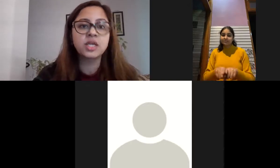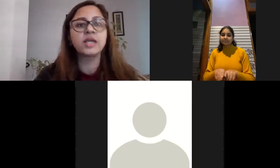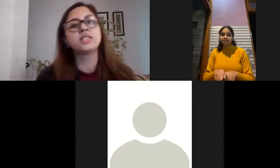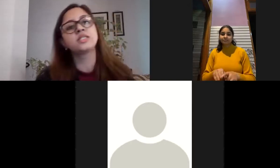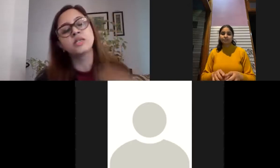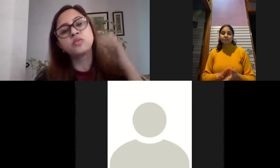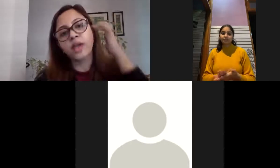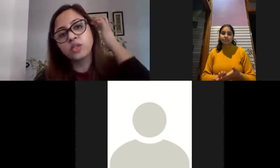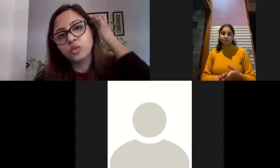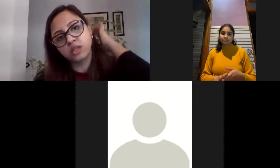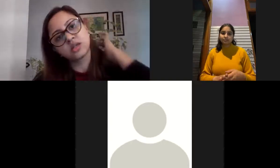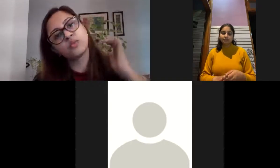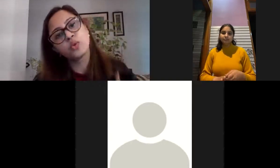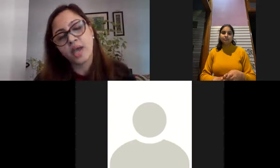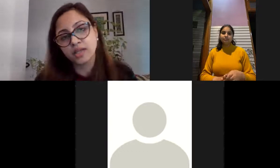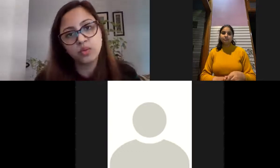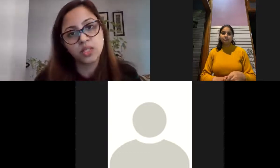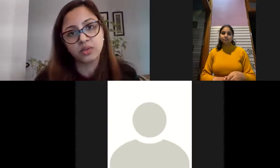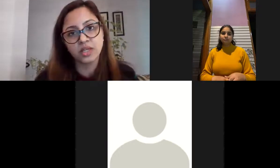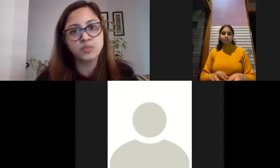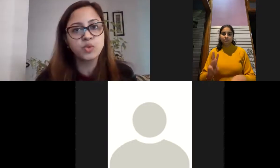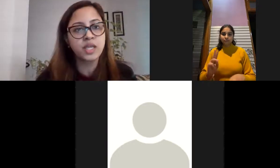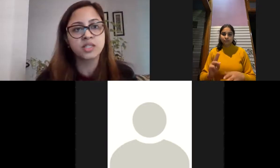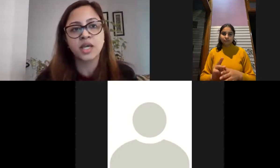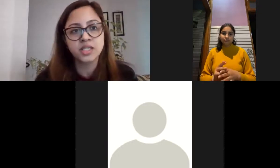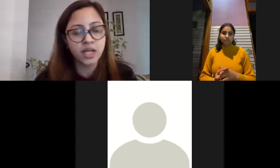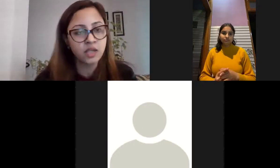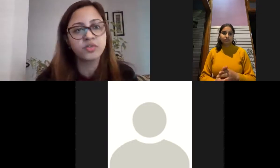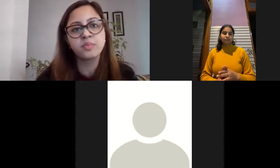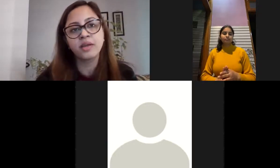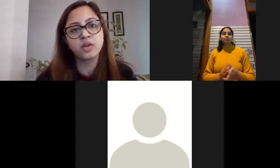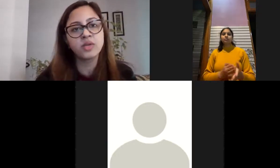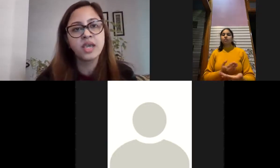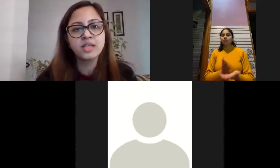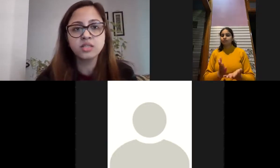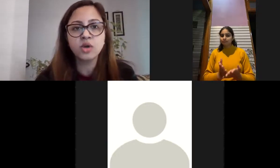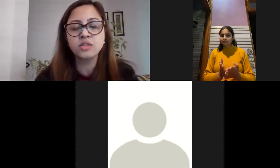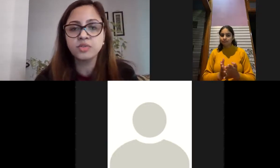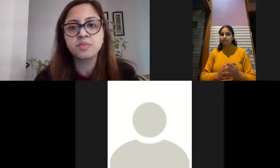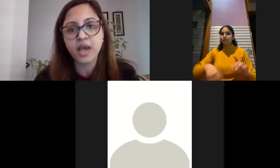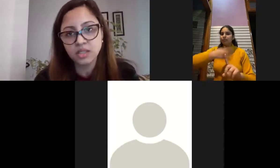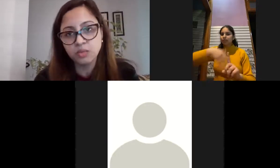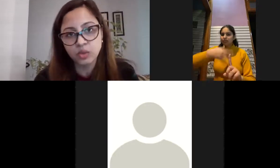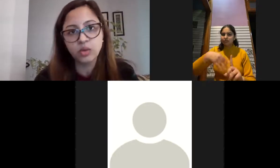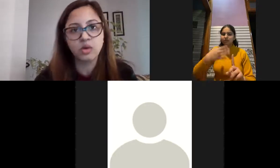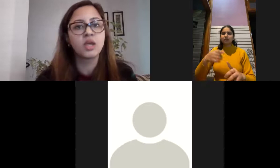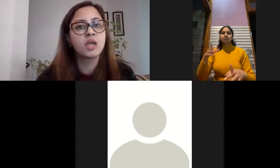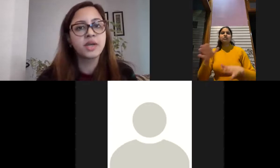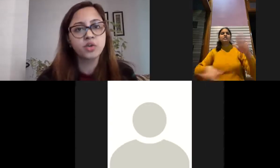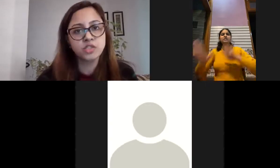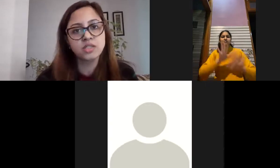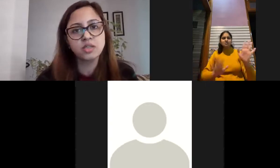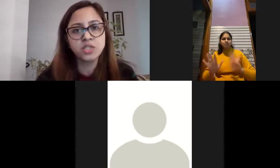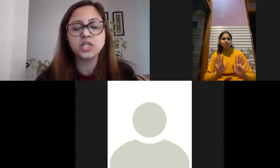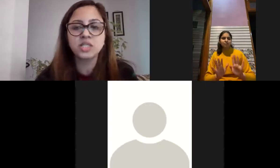marriage, Bertha is confined to the third floor attic with Grace Poole. The entire telling of her background is a sort of a dramatic monologue